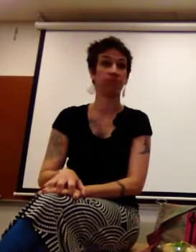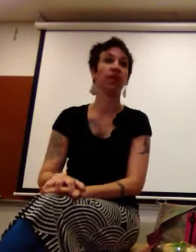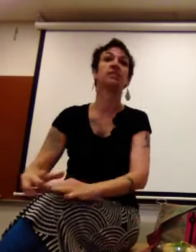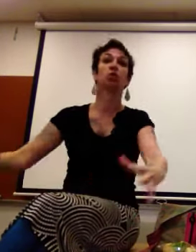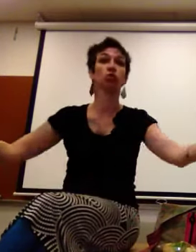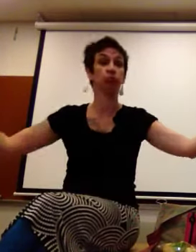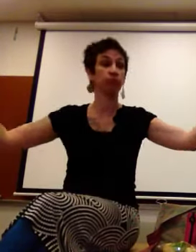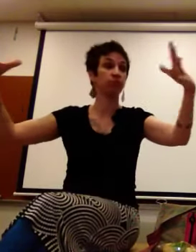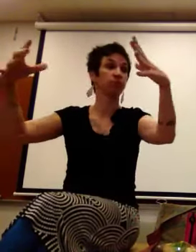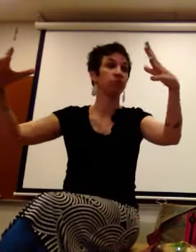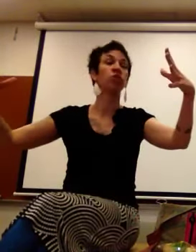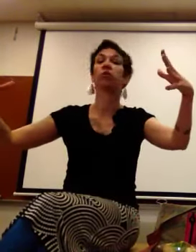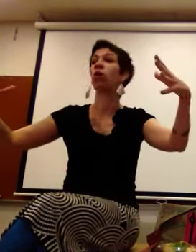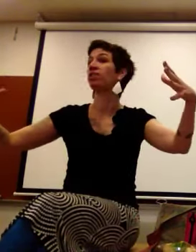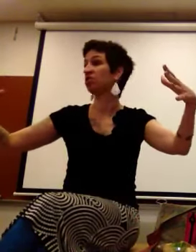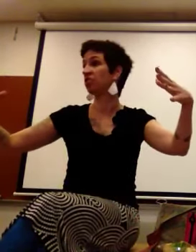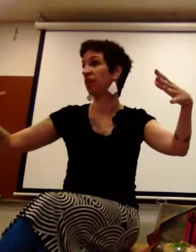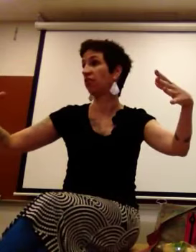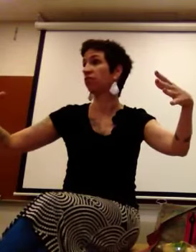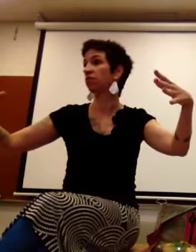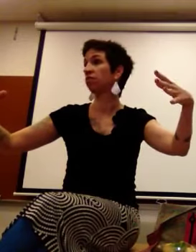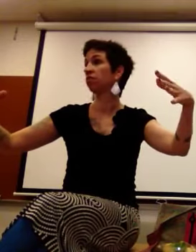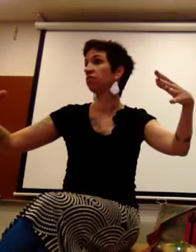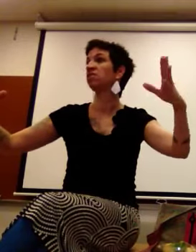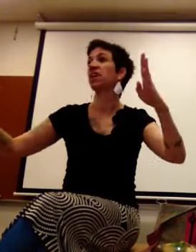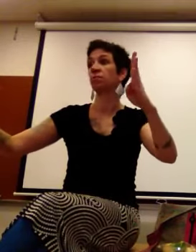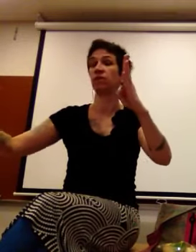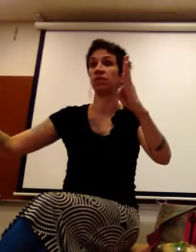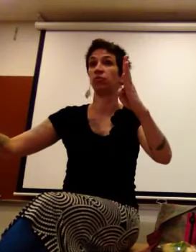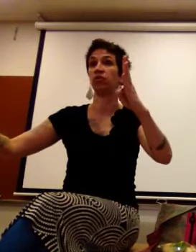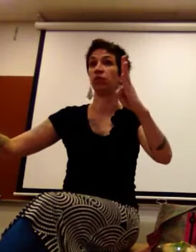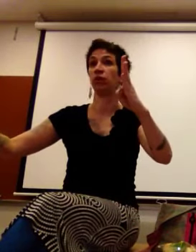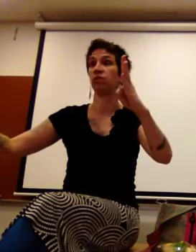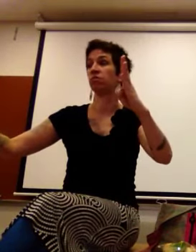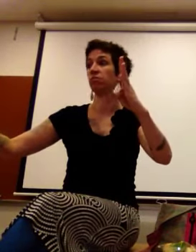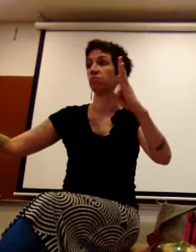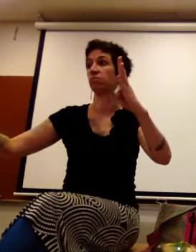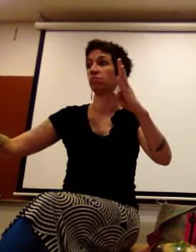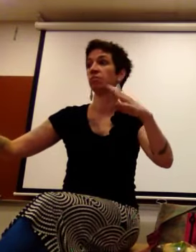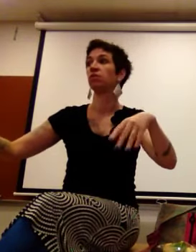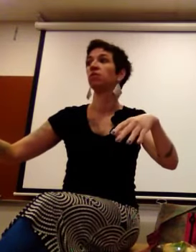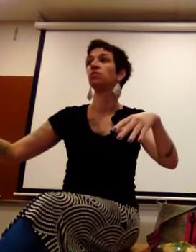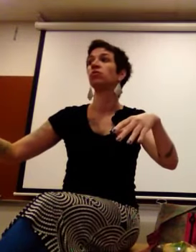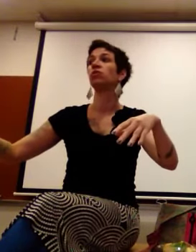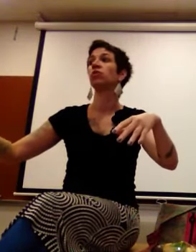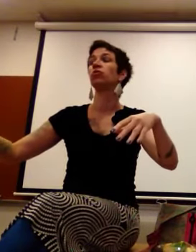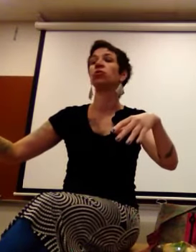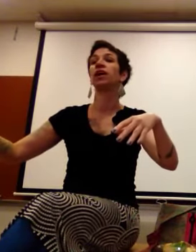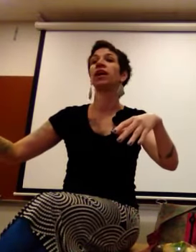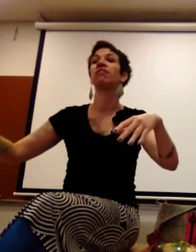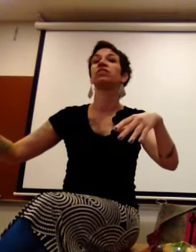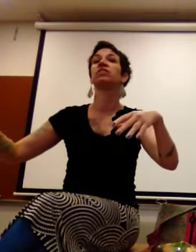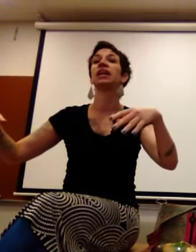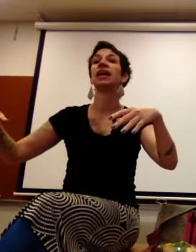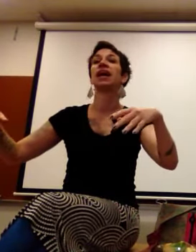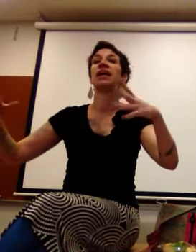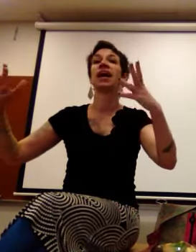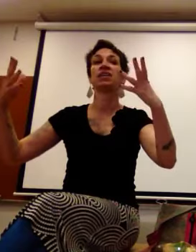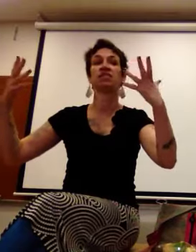As a group, we're going to watch it together, the segment that you'll be doing. So you will have had access